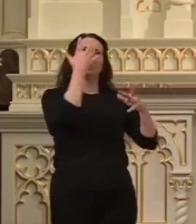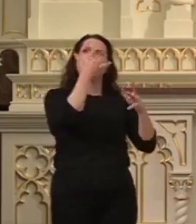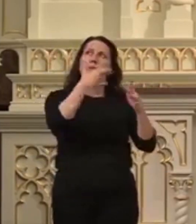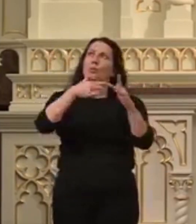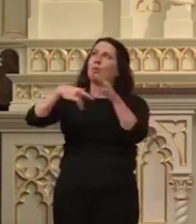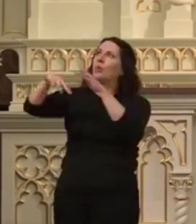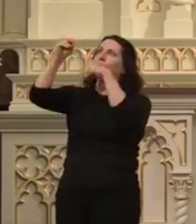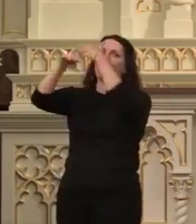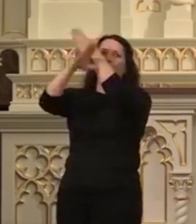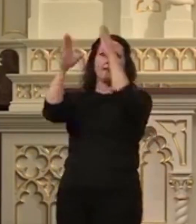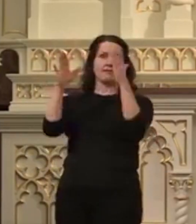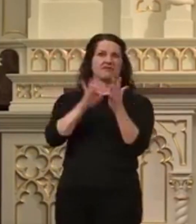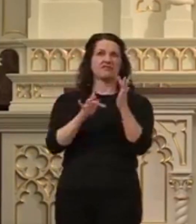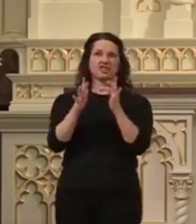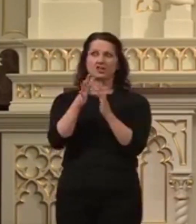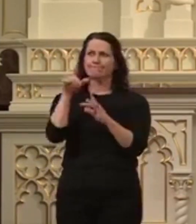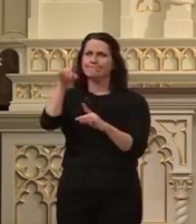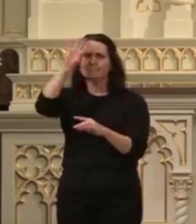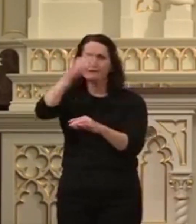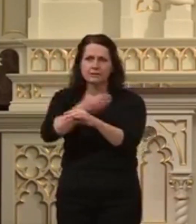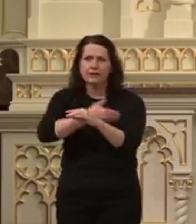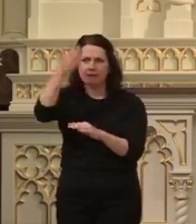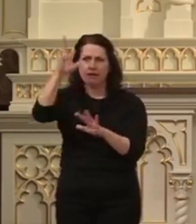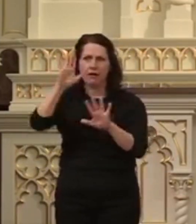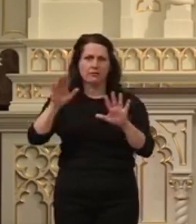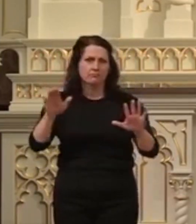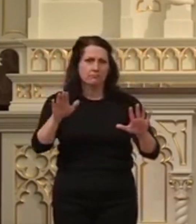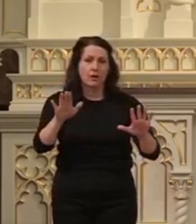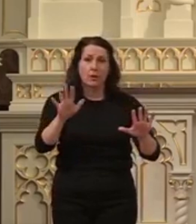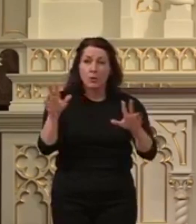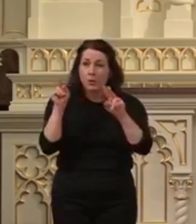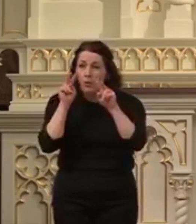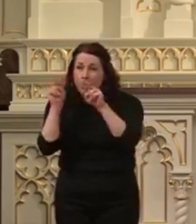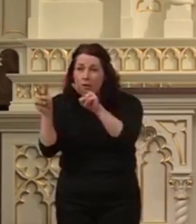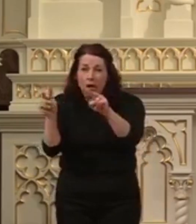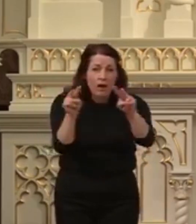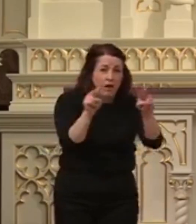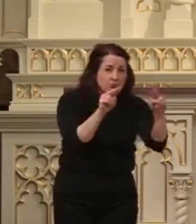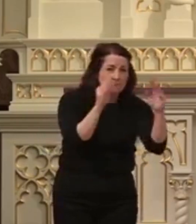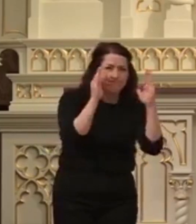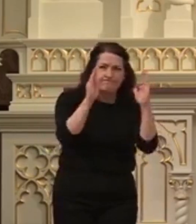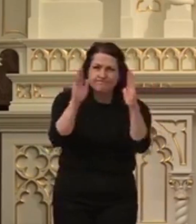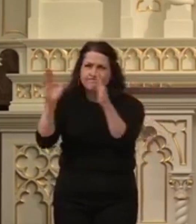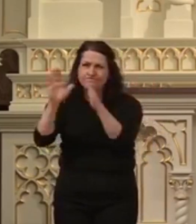Jesus, the Son of God, let us hold fast to our confession.